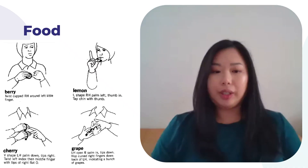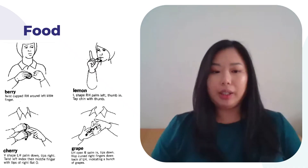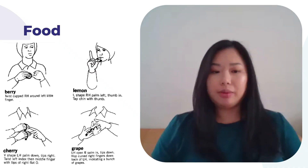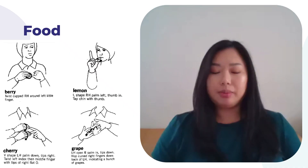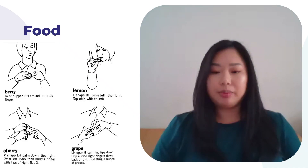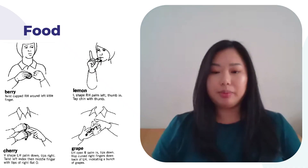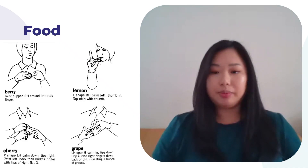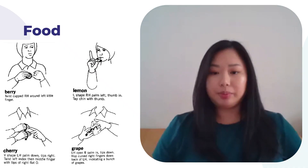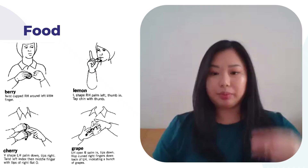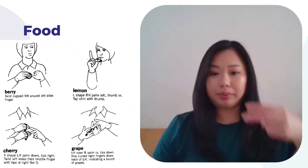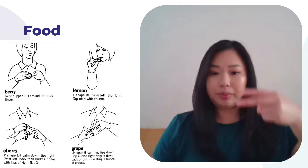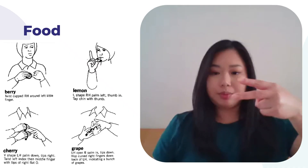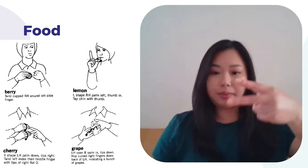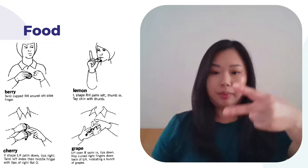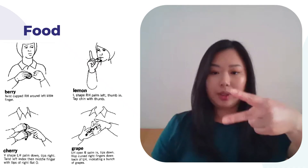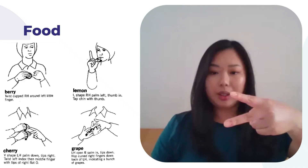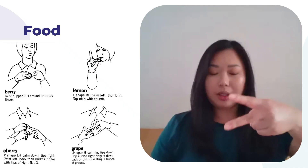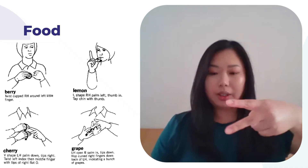Cherry.